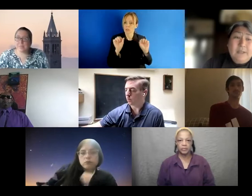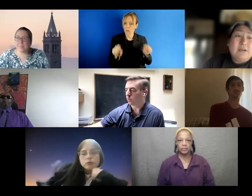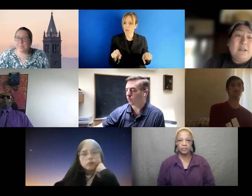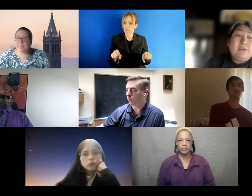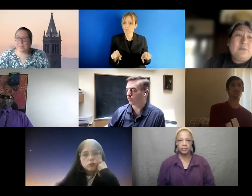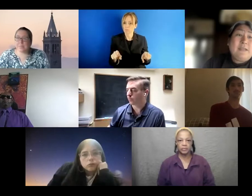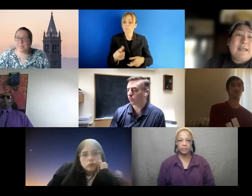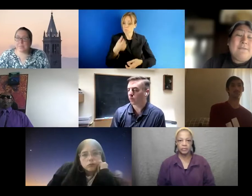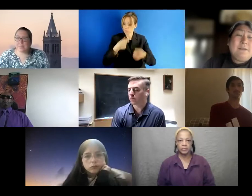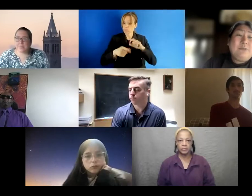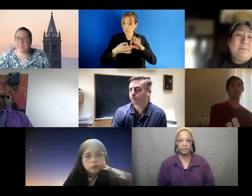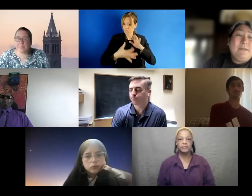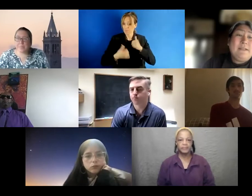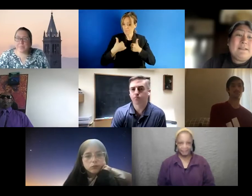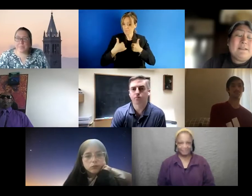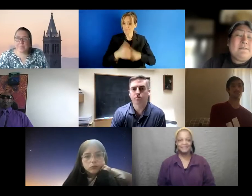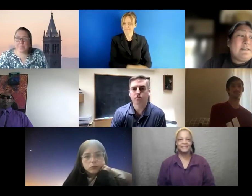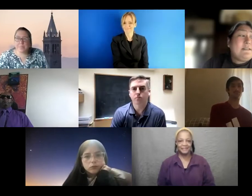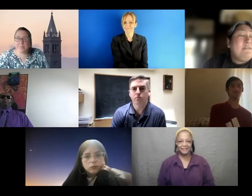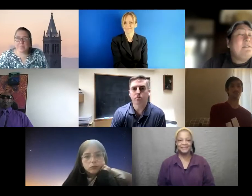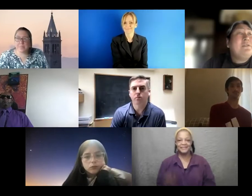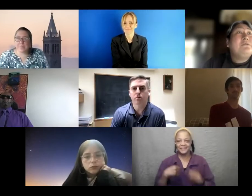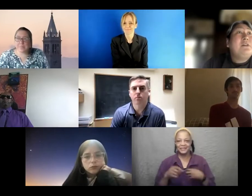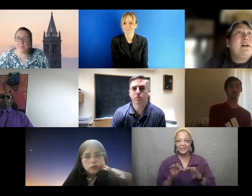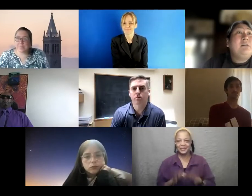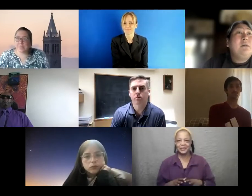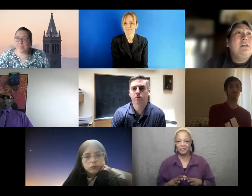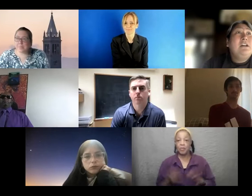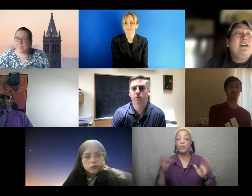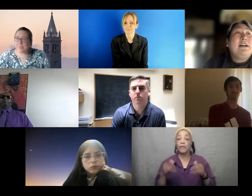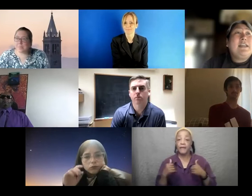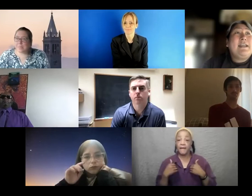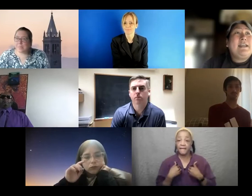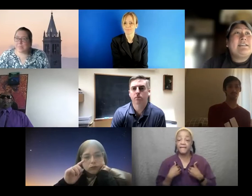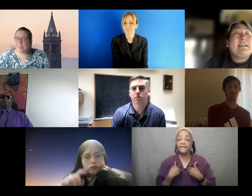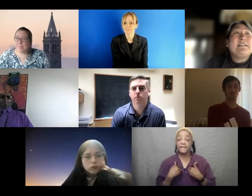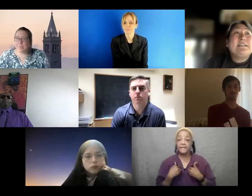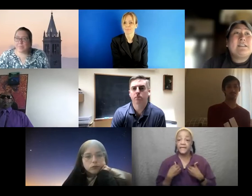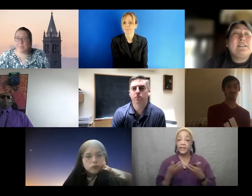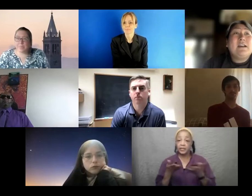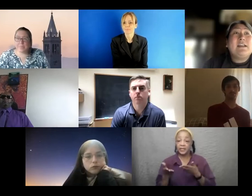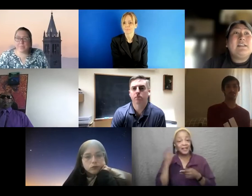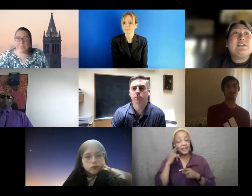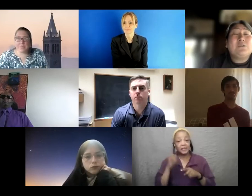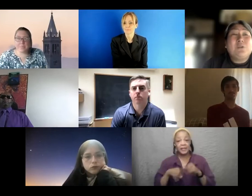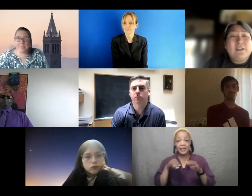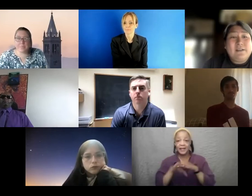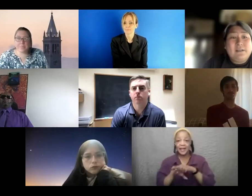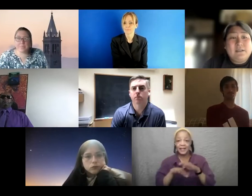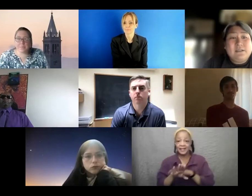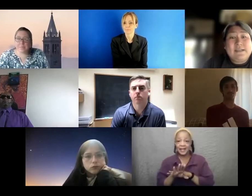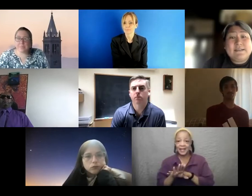You know, we have a print media service if you can't access the slides or